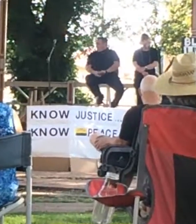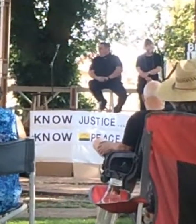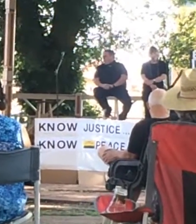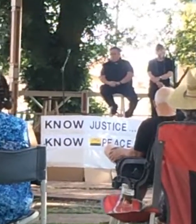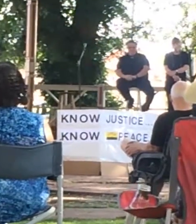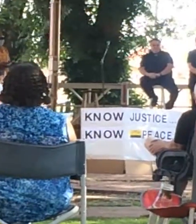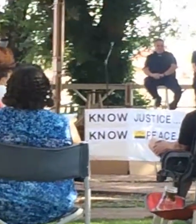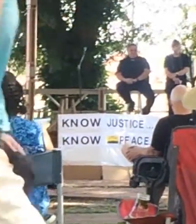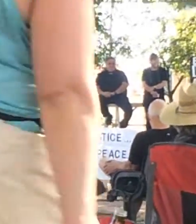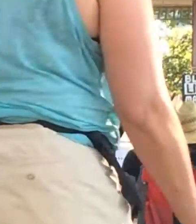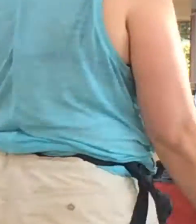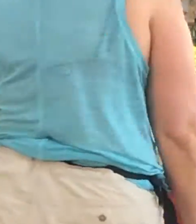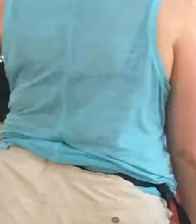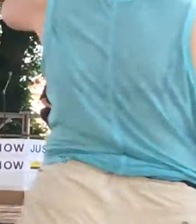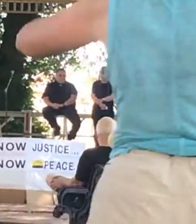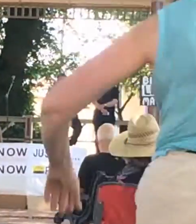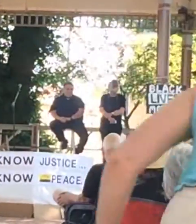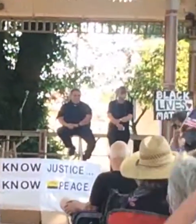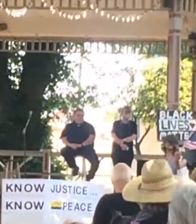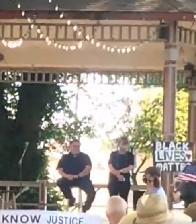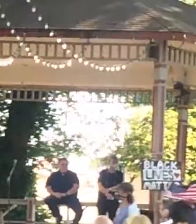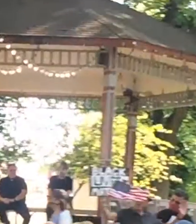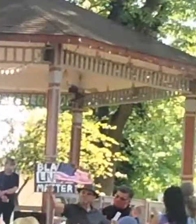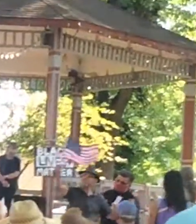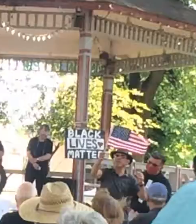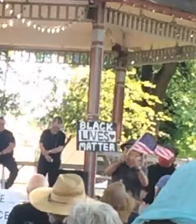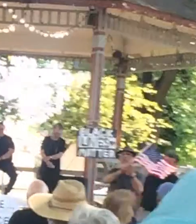Tom Clayton. Okay, I didn't vote for him, I'm just saying.